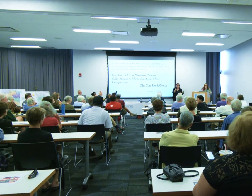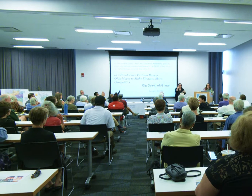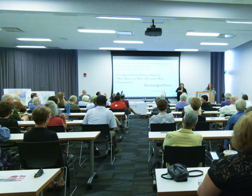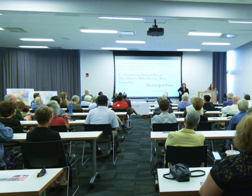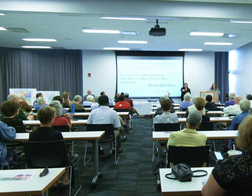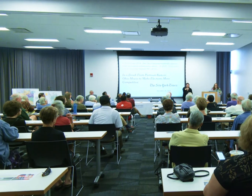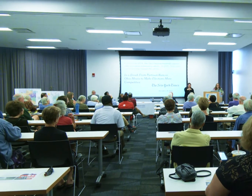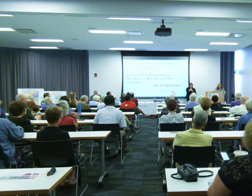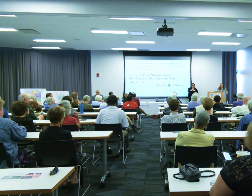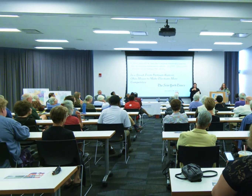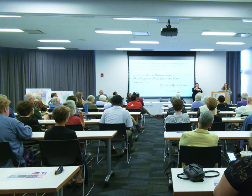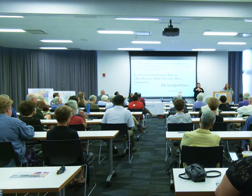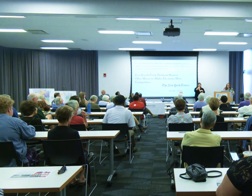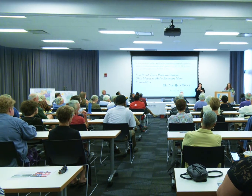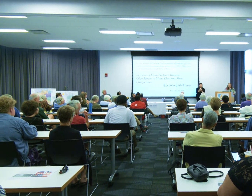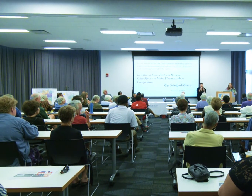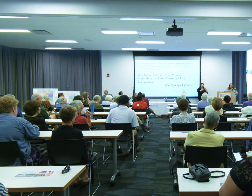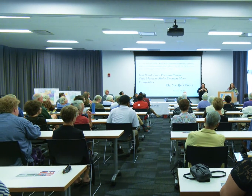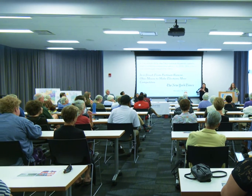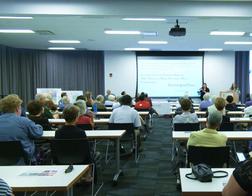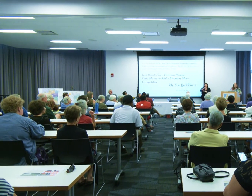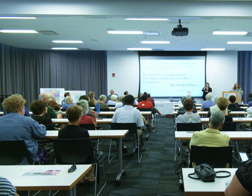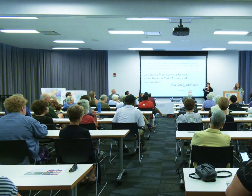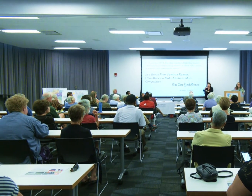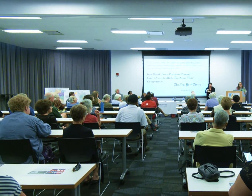made community maps or attended